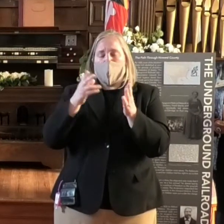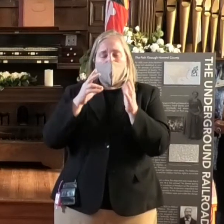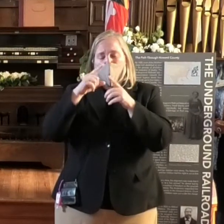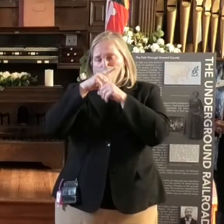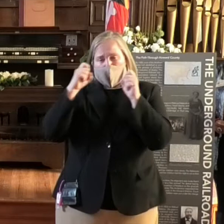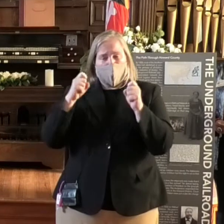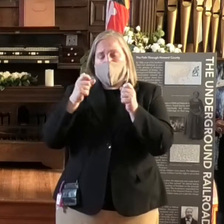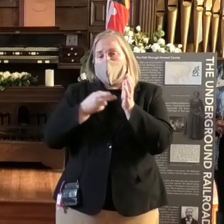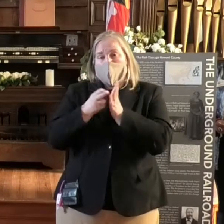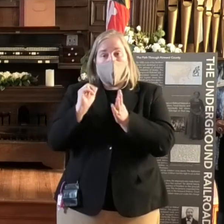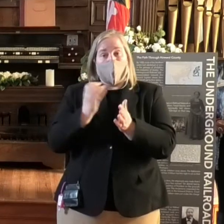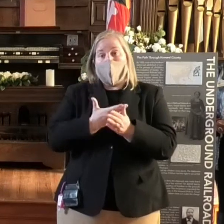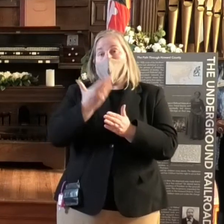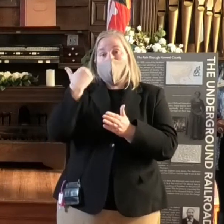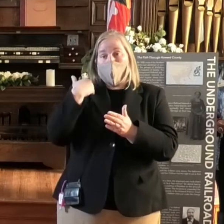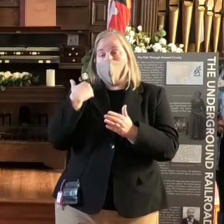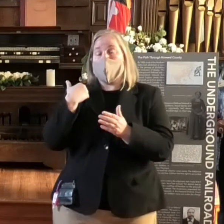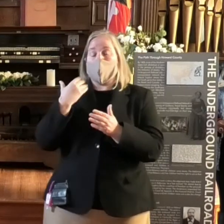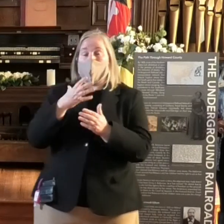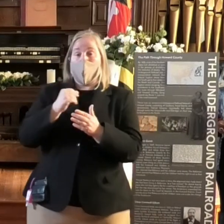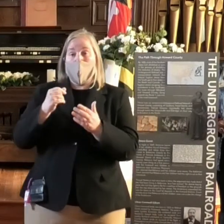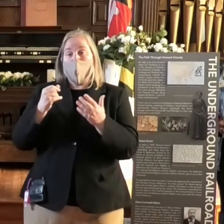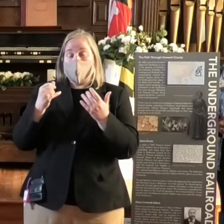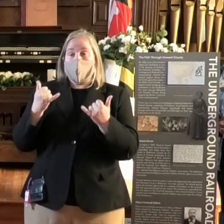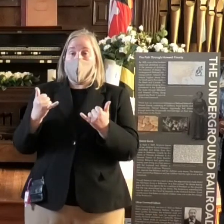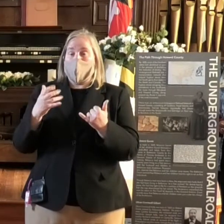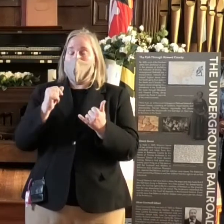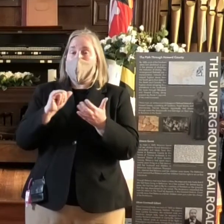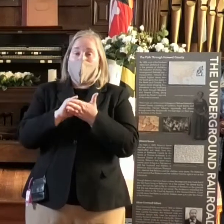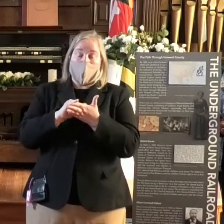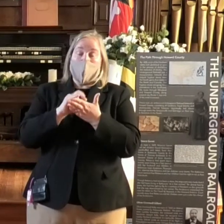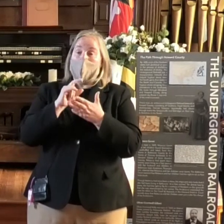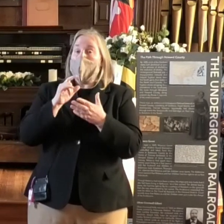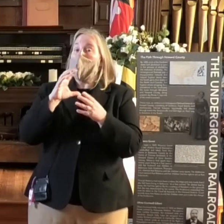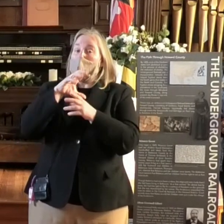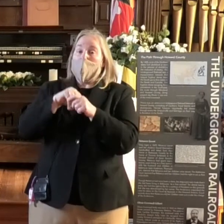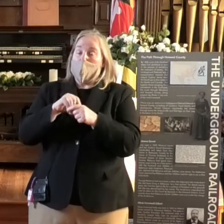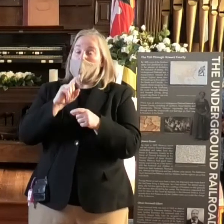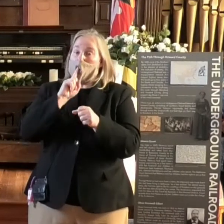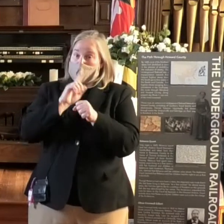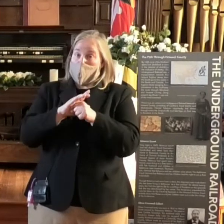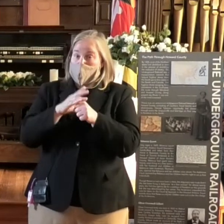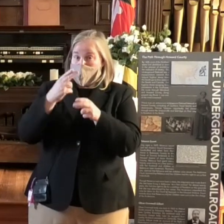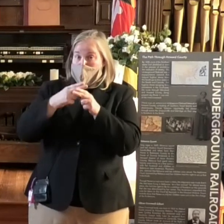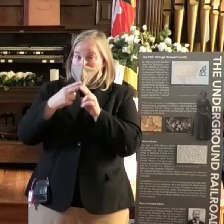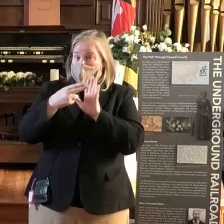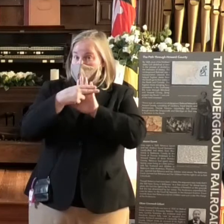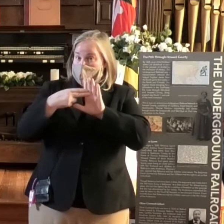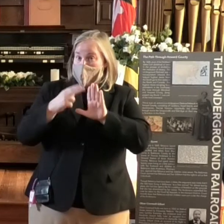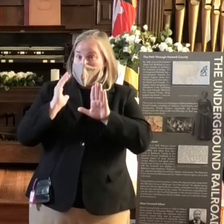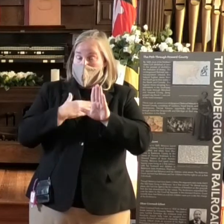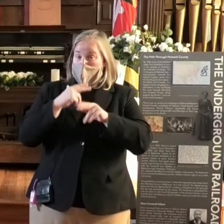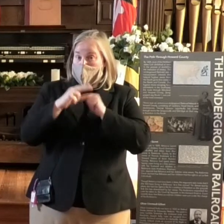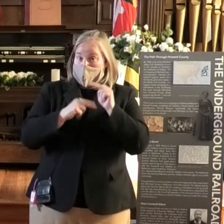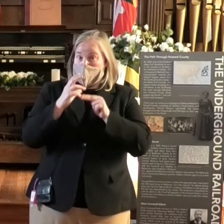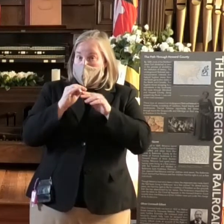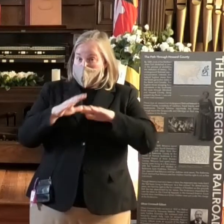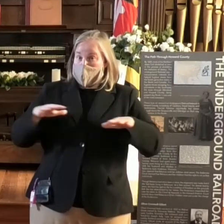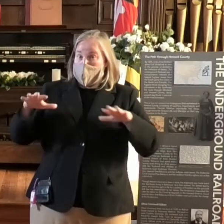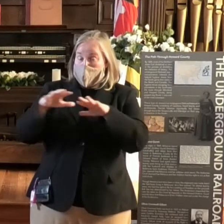and present, and that includes ensuring the namesakes of our facilities and spaces